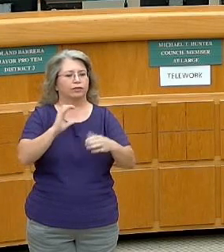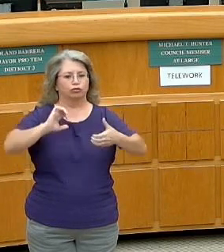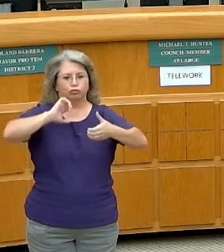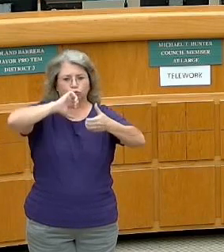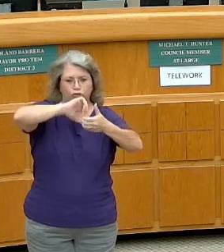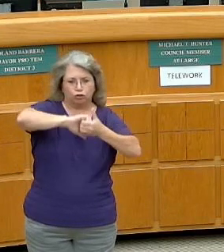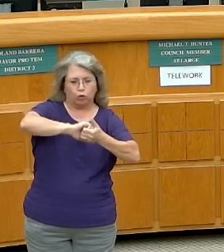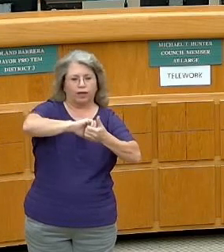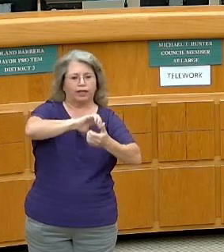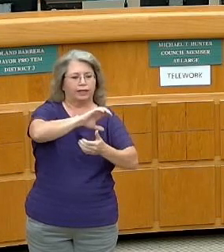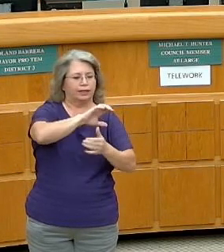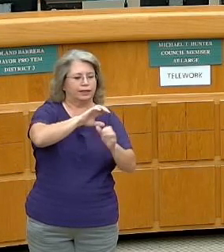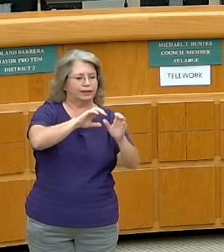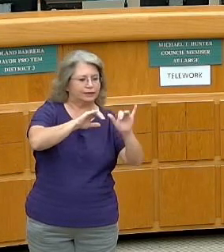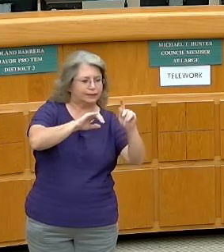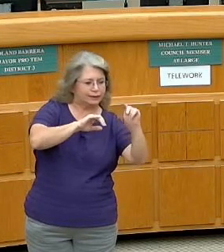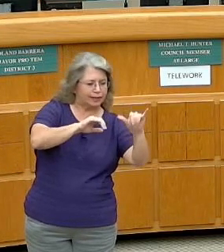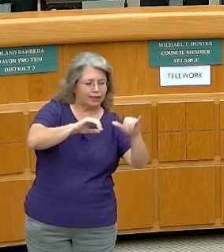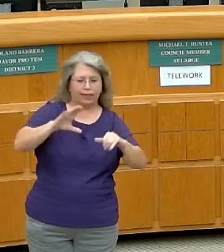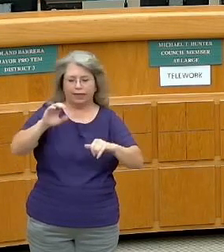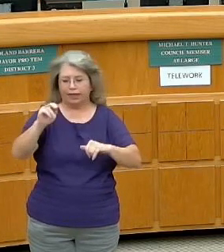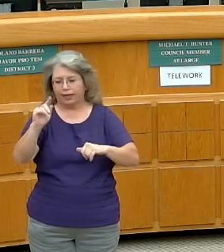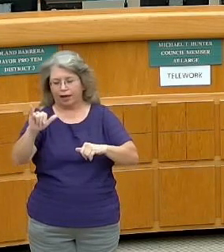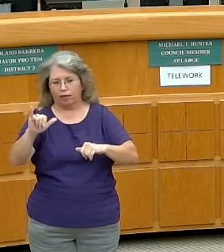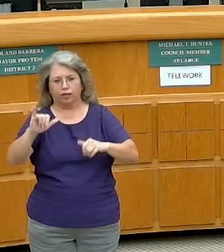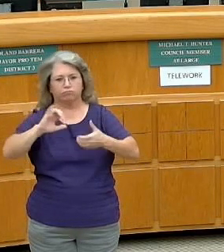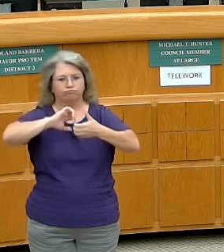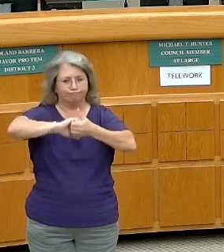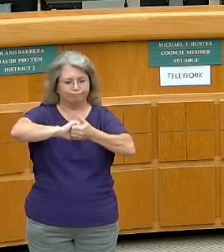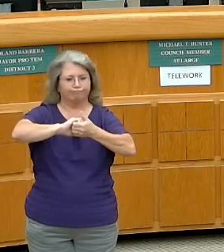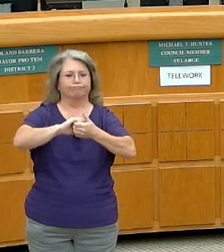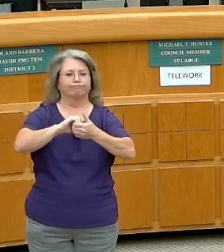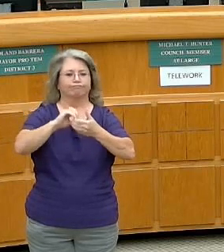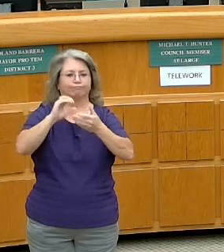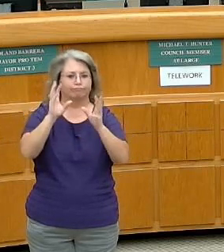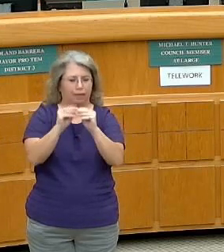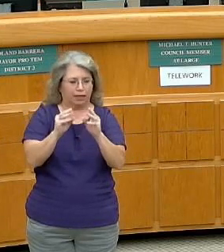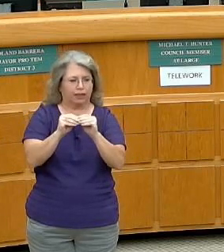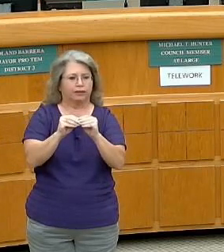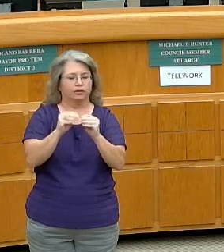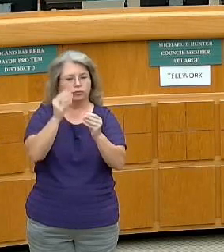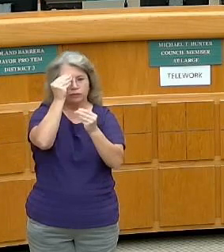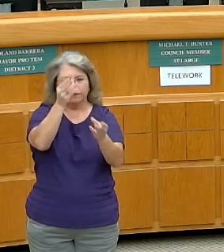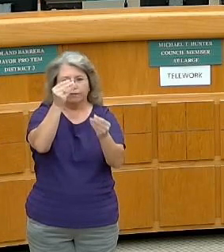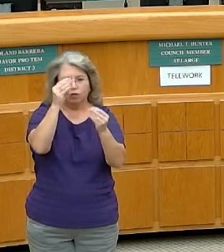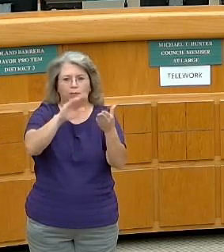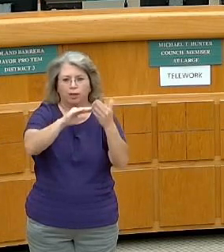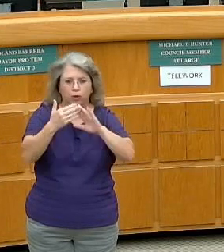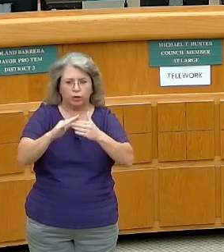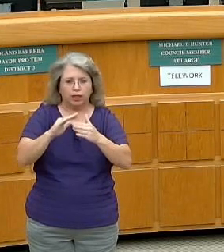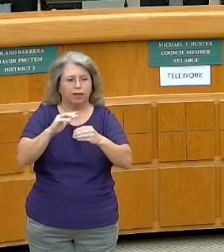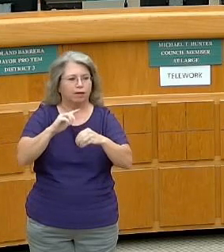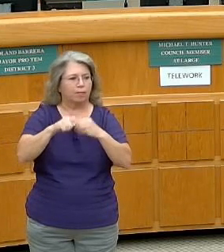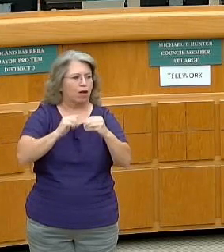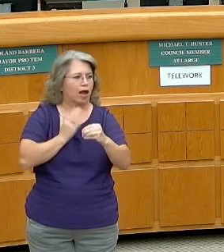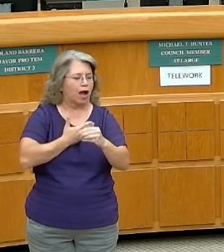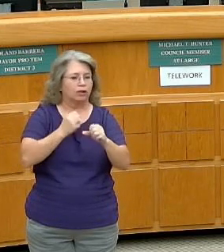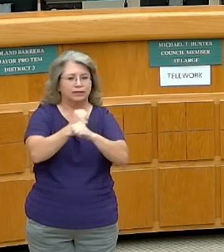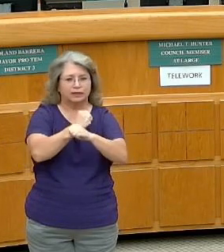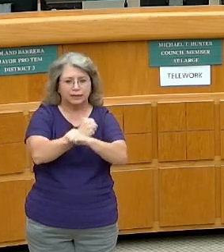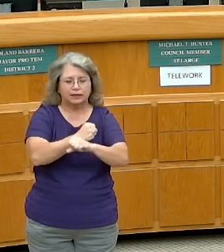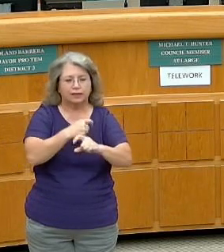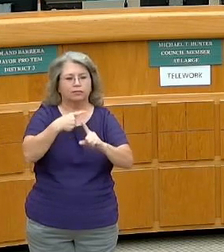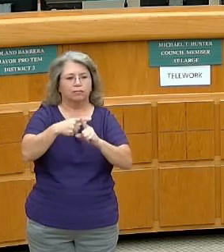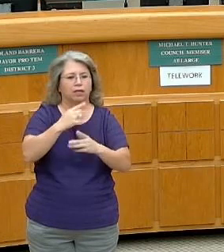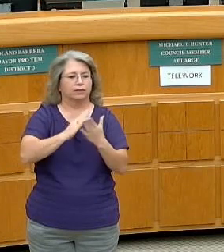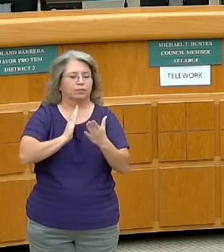COVID-19 to help keep our community informed of our statistics, but as well as some of our operational procedures we're